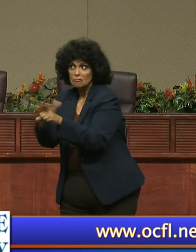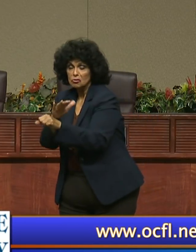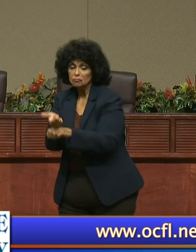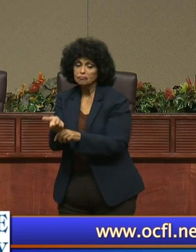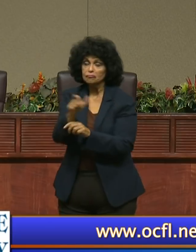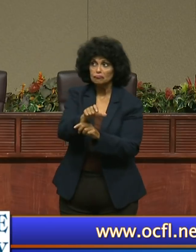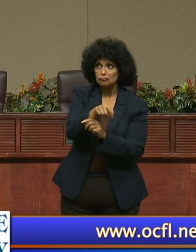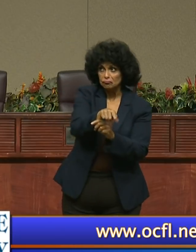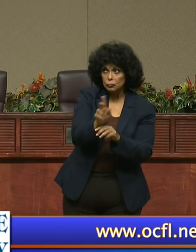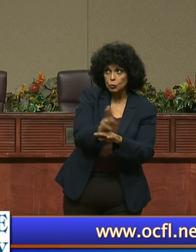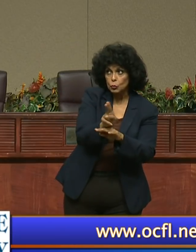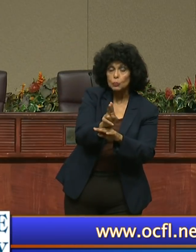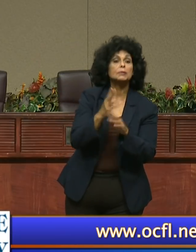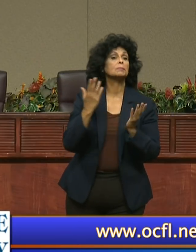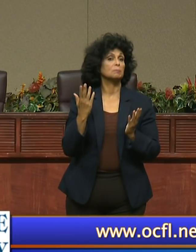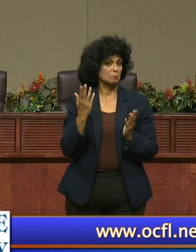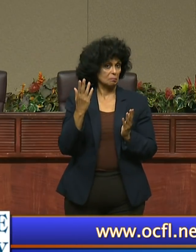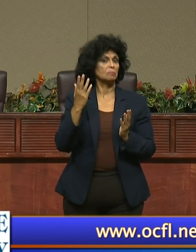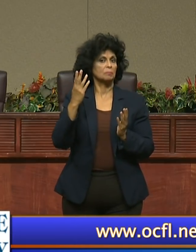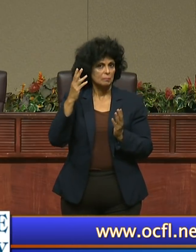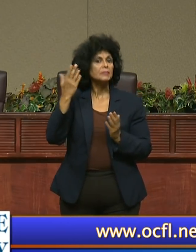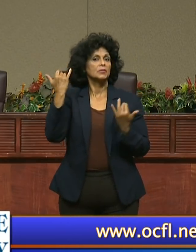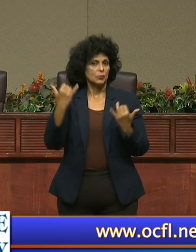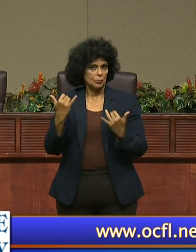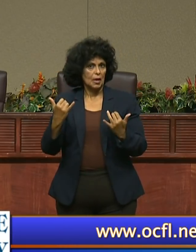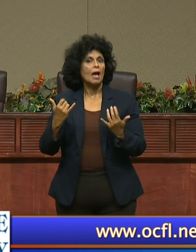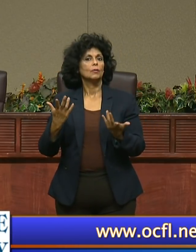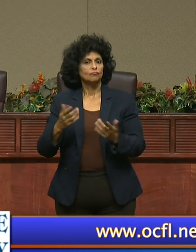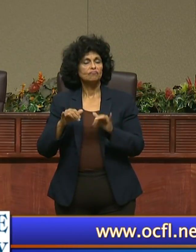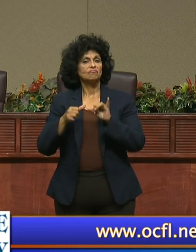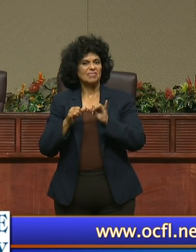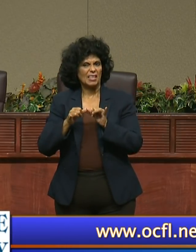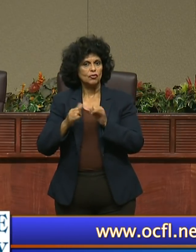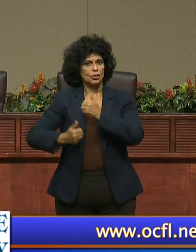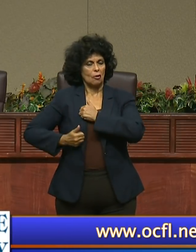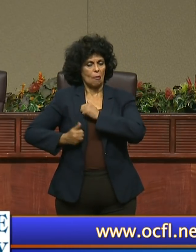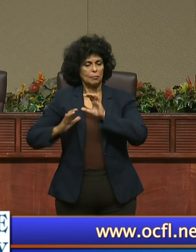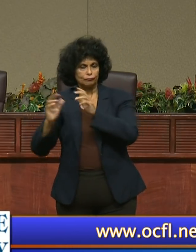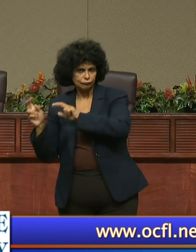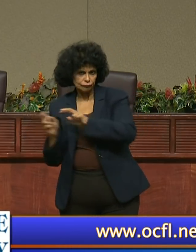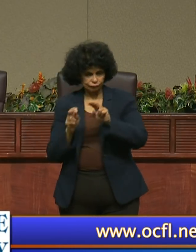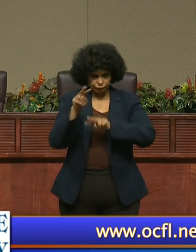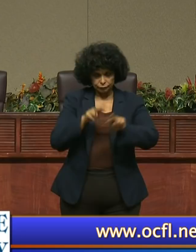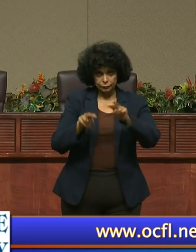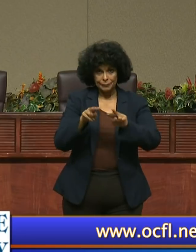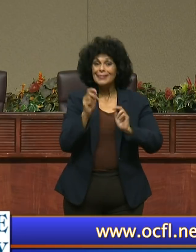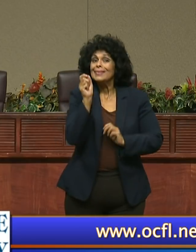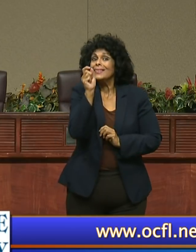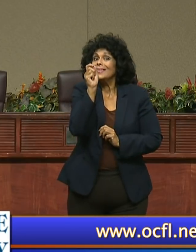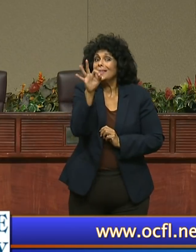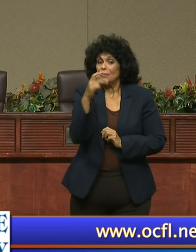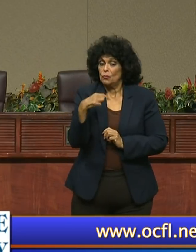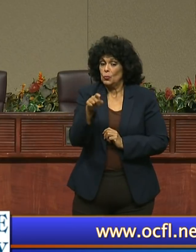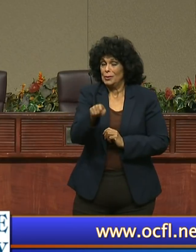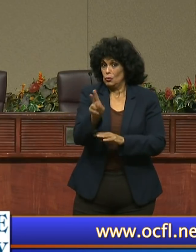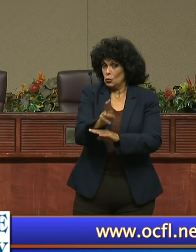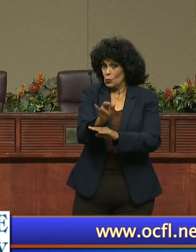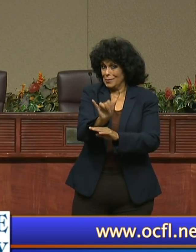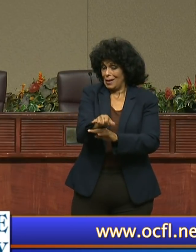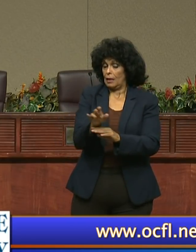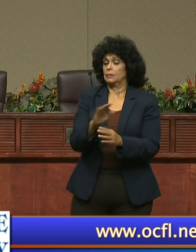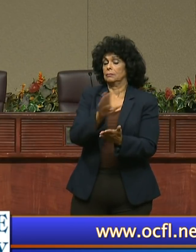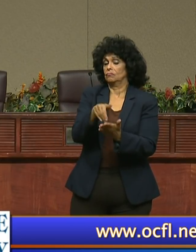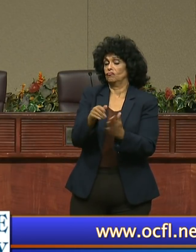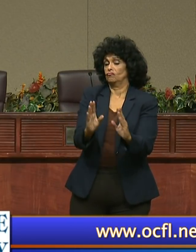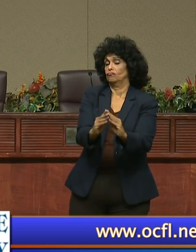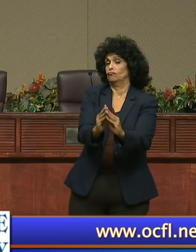convention center for that. If we would need to do that, that would only happen if we exceed